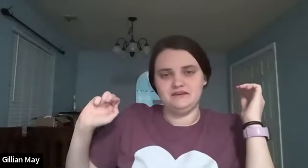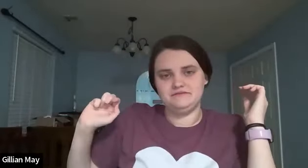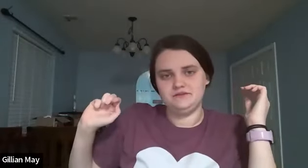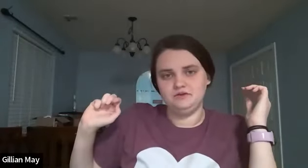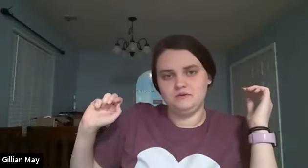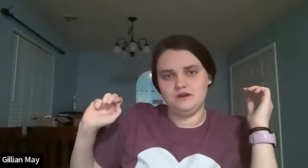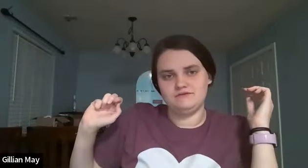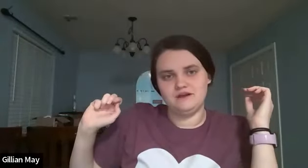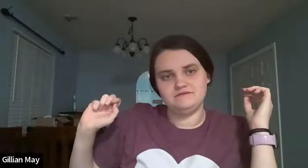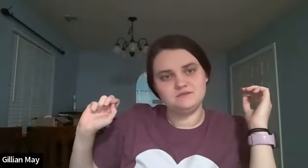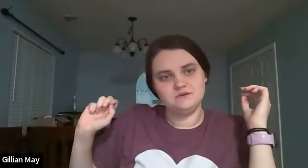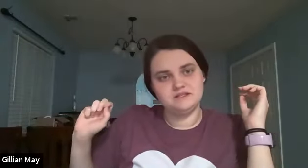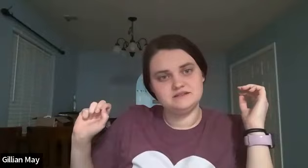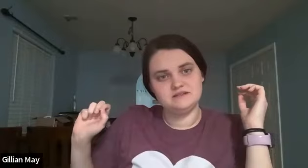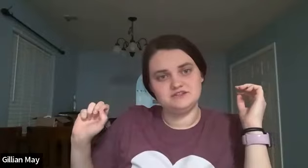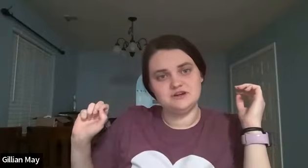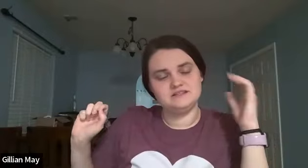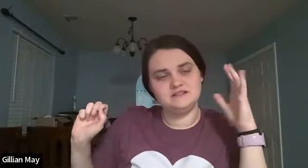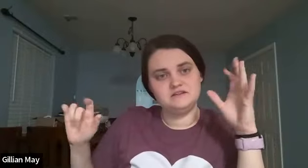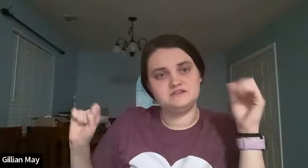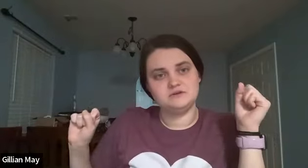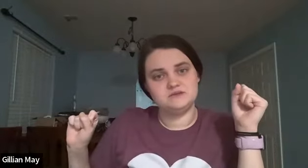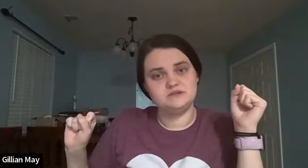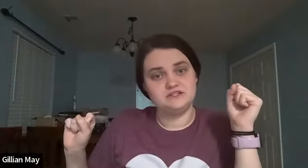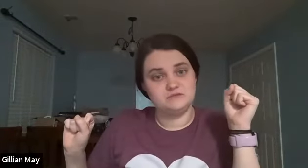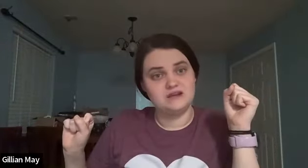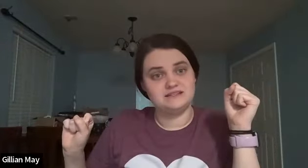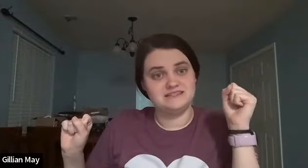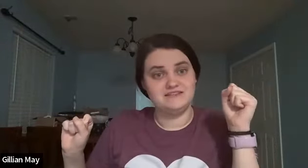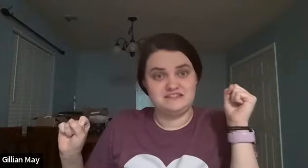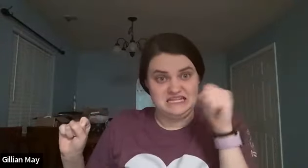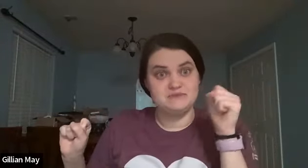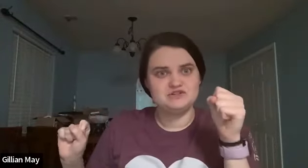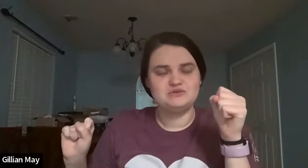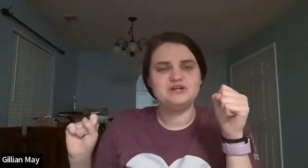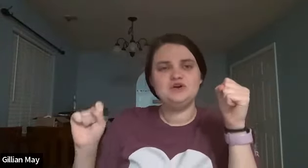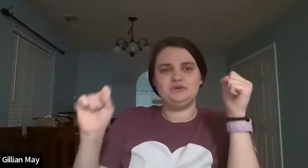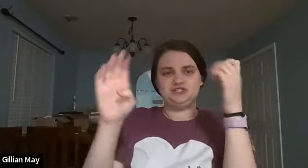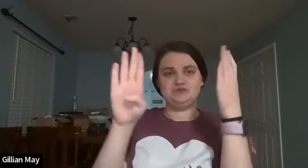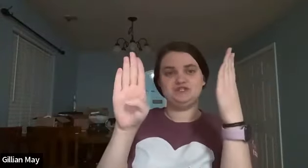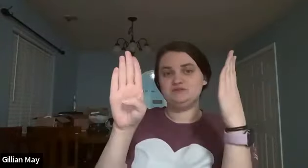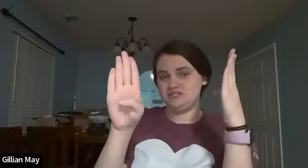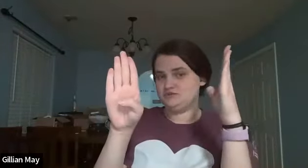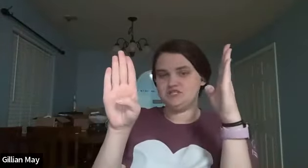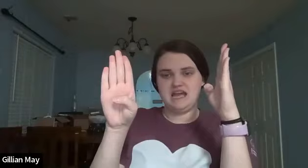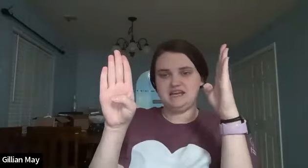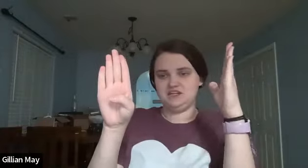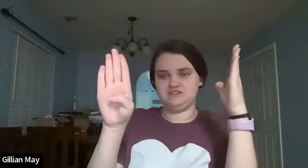If you ever have someone being like you're trying to tell the story and someone's being dramatic and saying to slam the door, what you would do is you would just add gusto